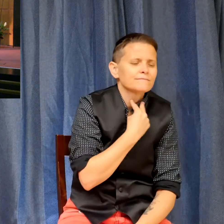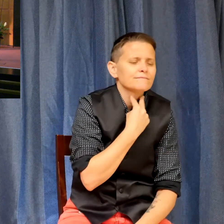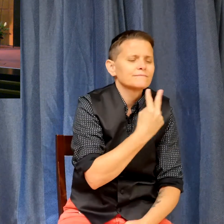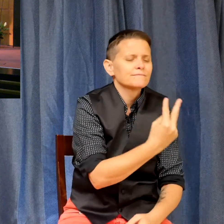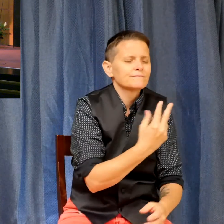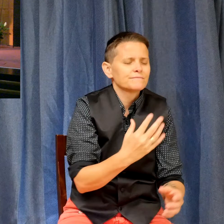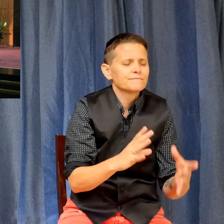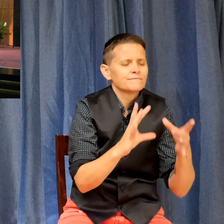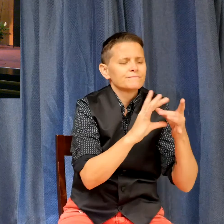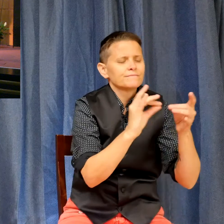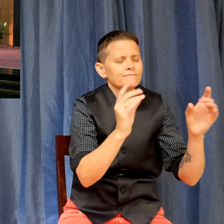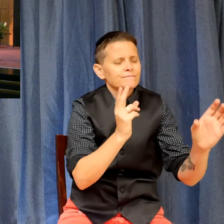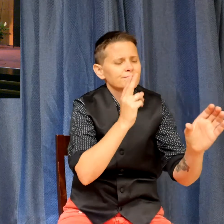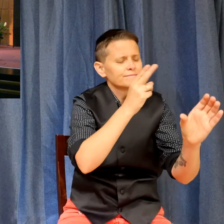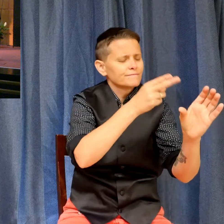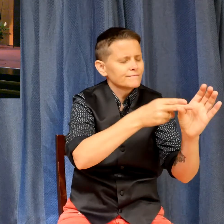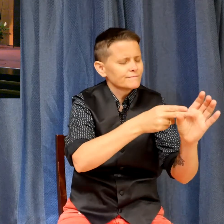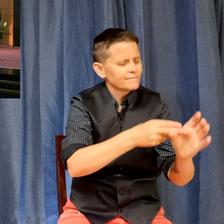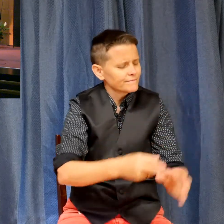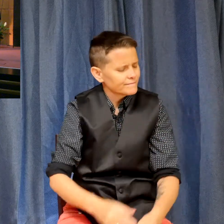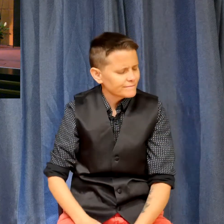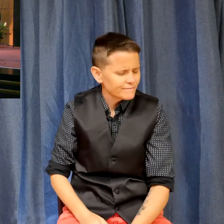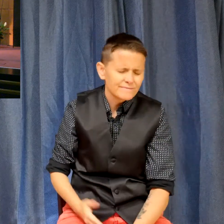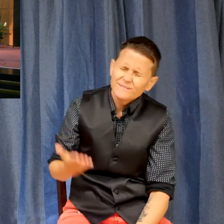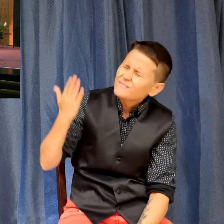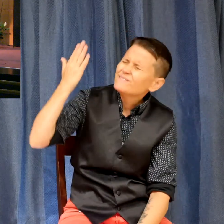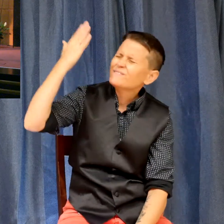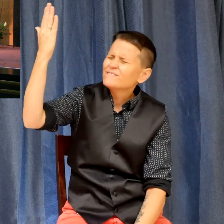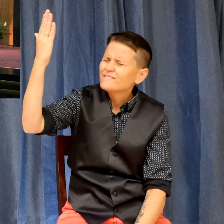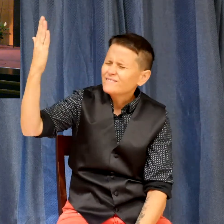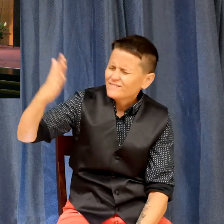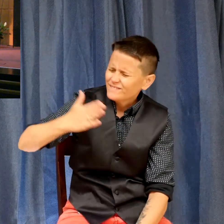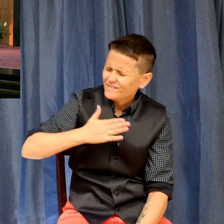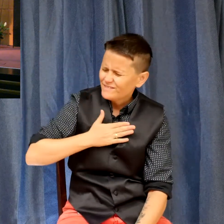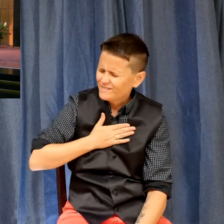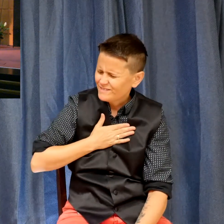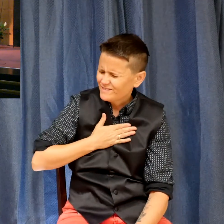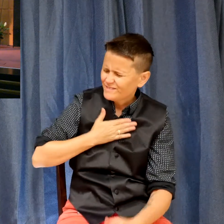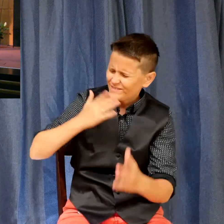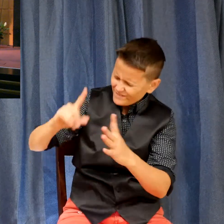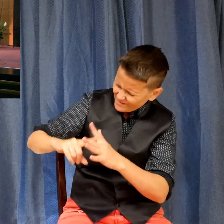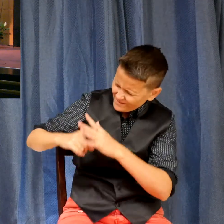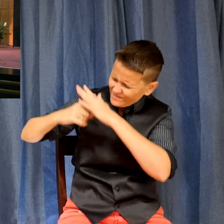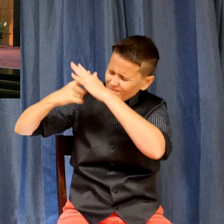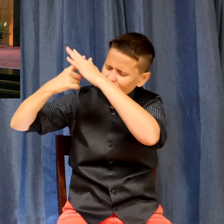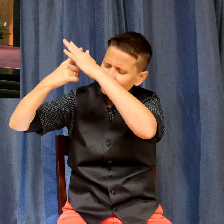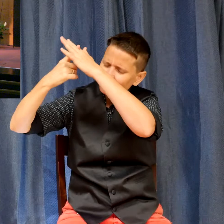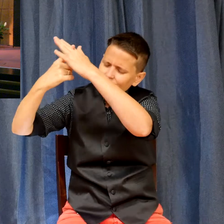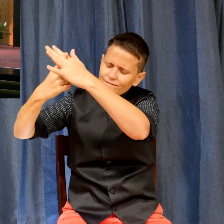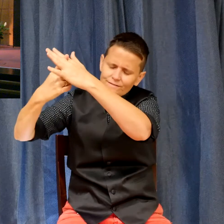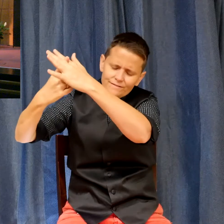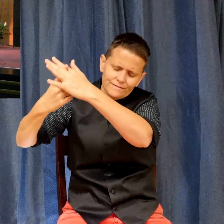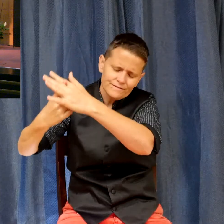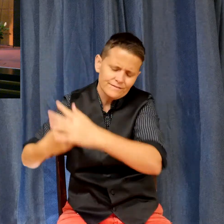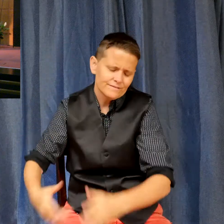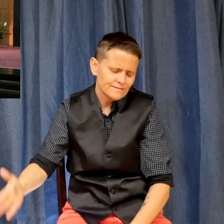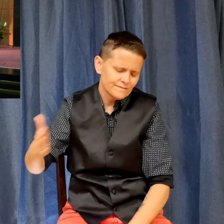the source of my strength. You're the strength of my life.